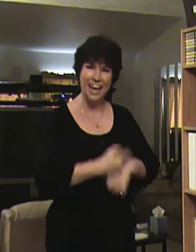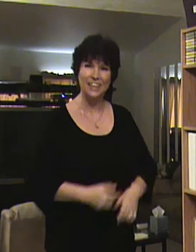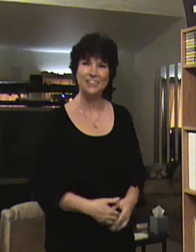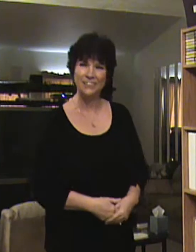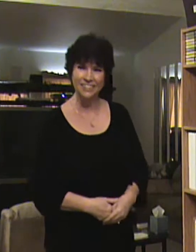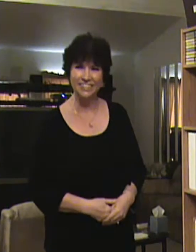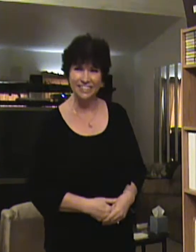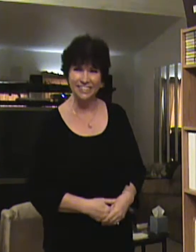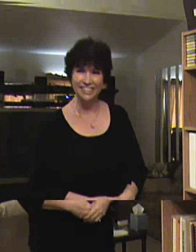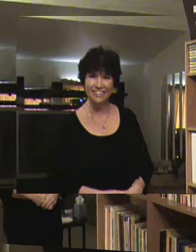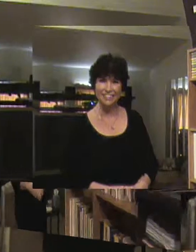today.